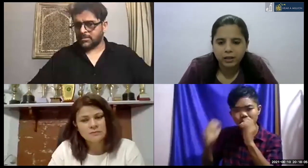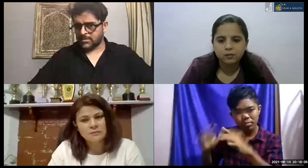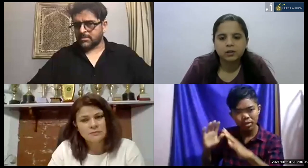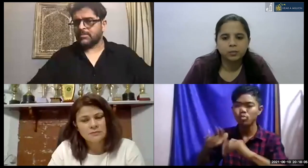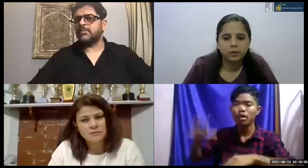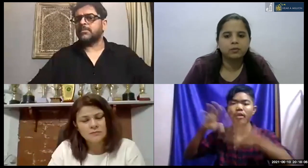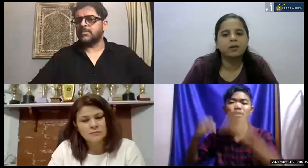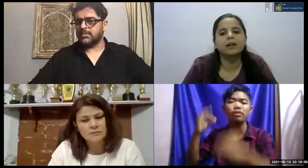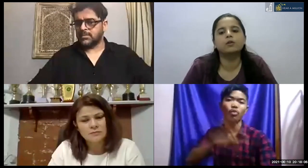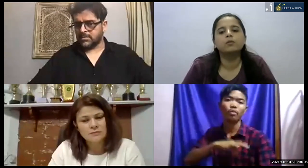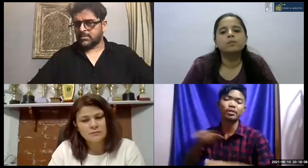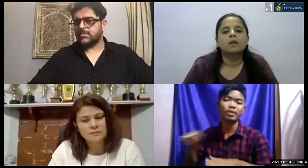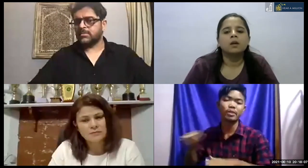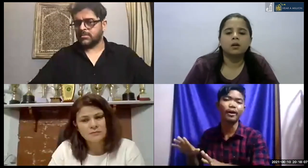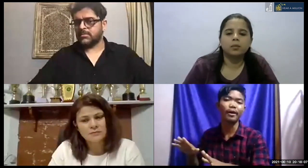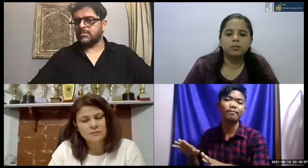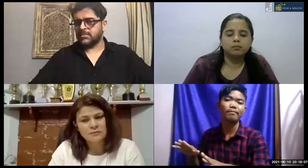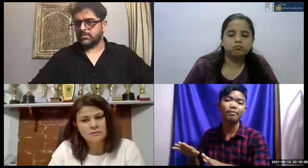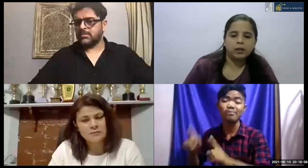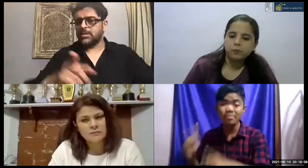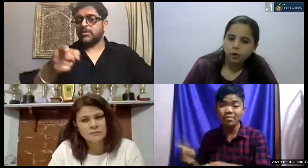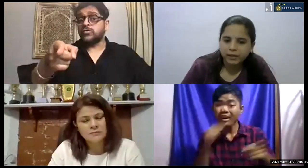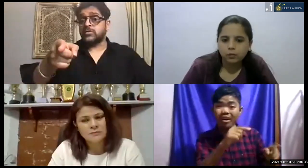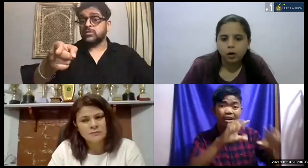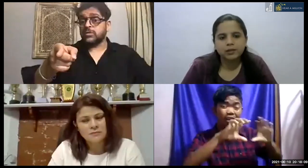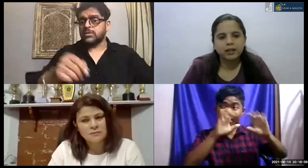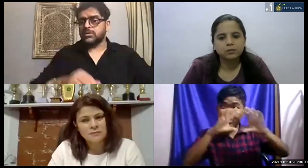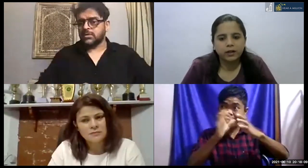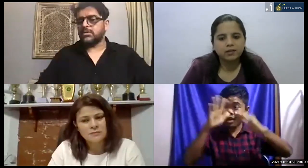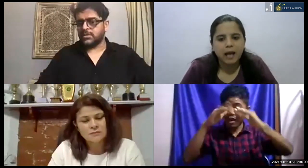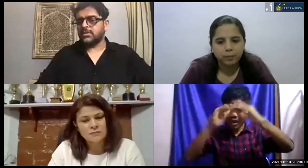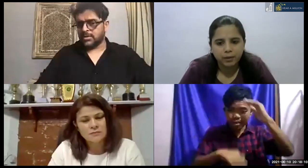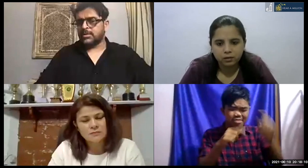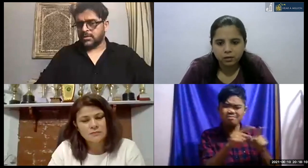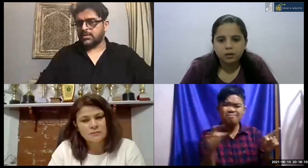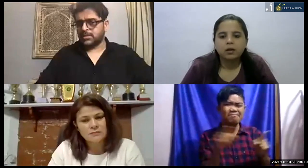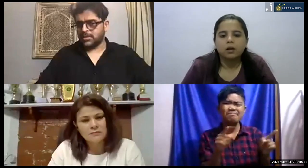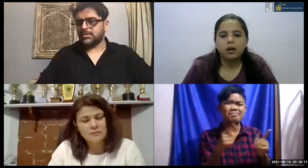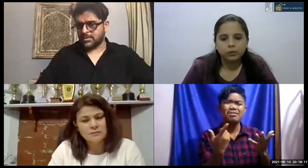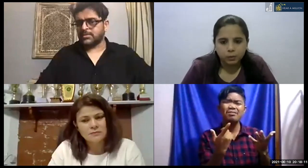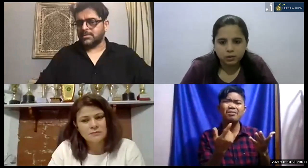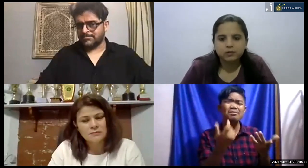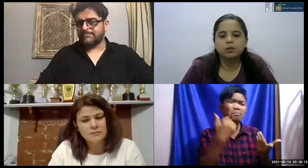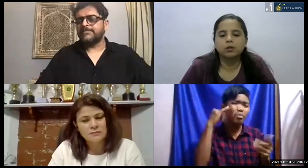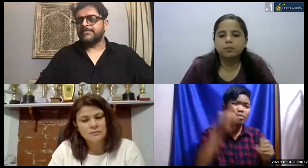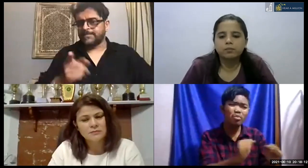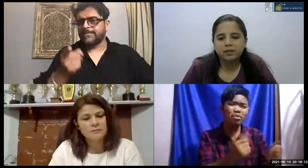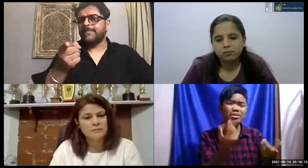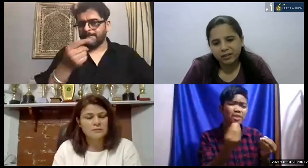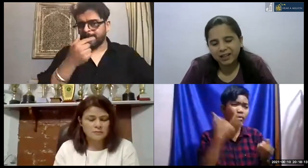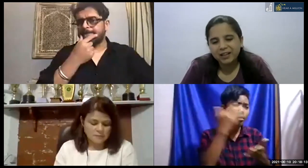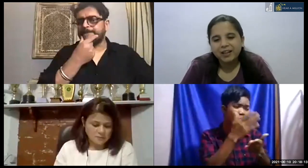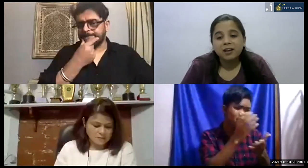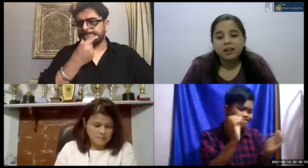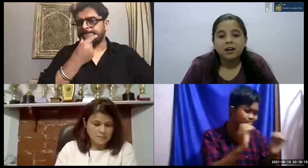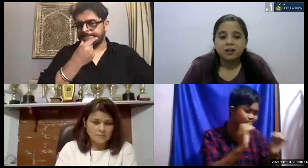to communicate with other people. We try to inform them all the things, whatever is happening around the world. So, but